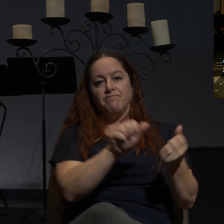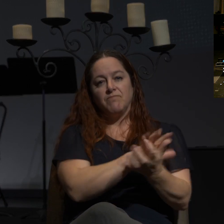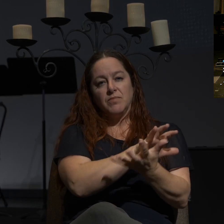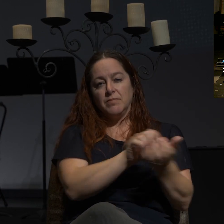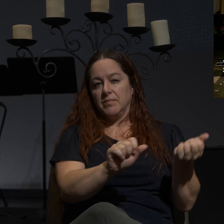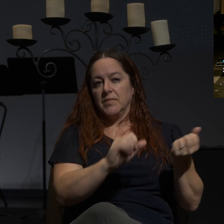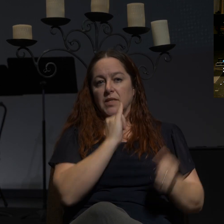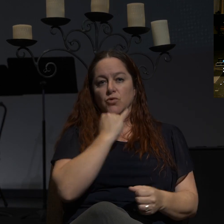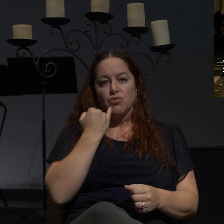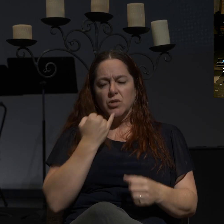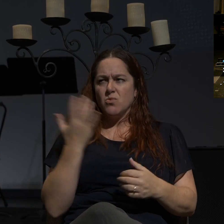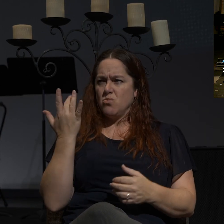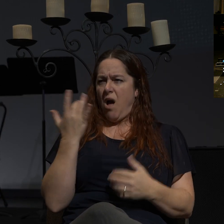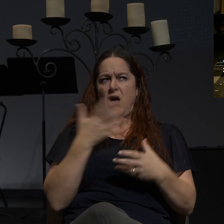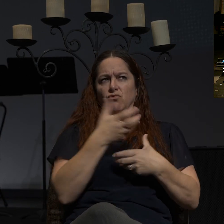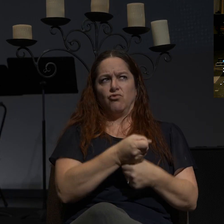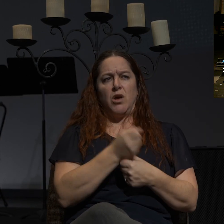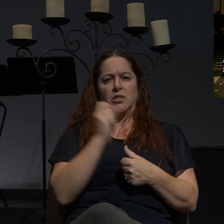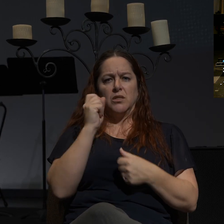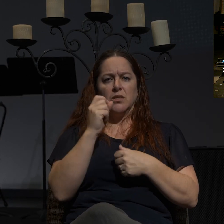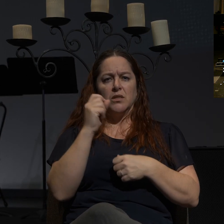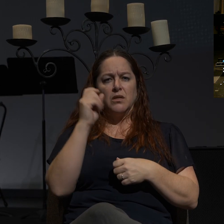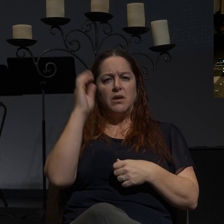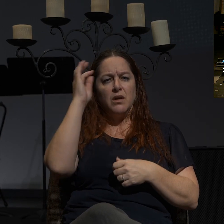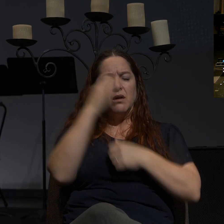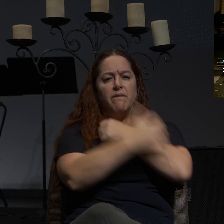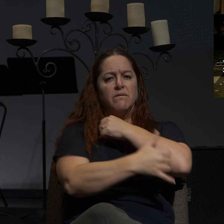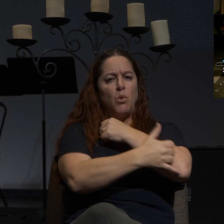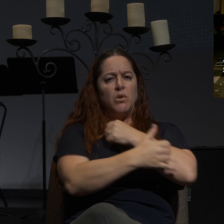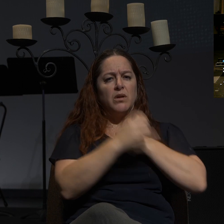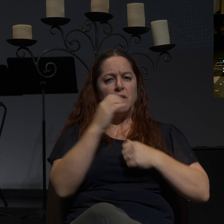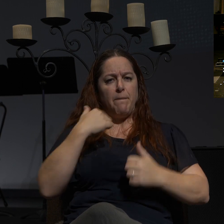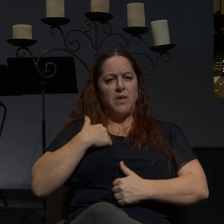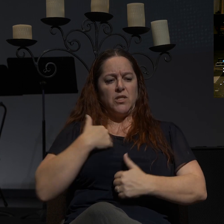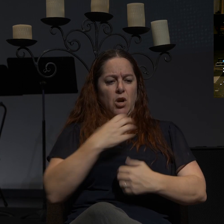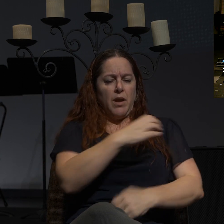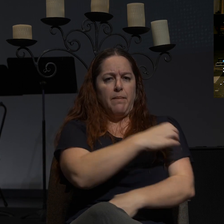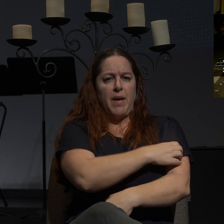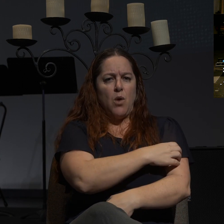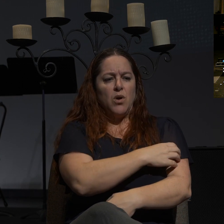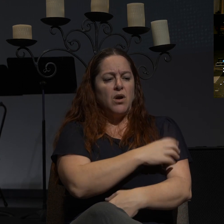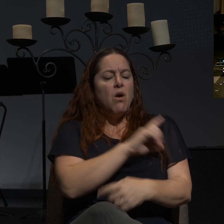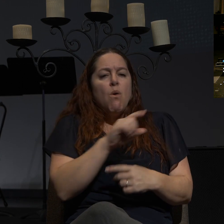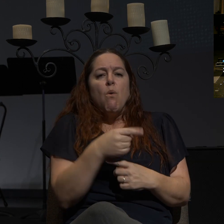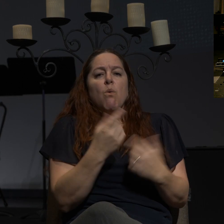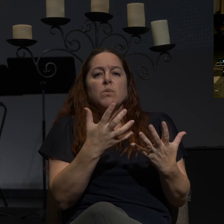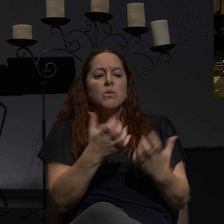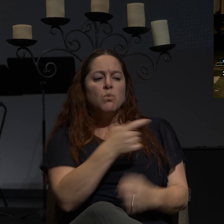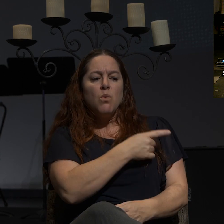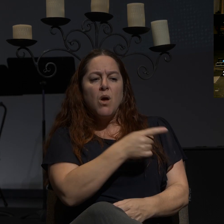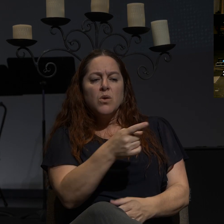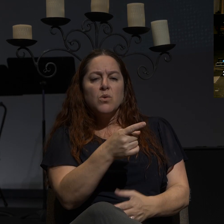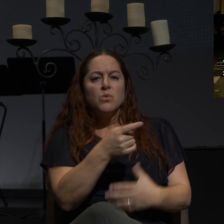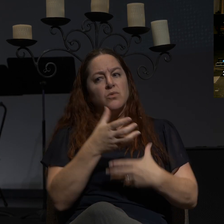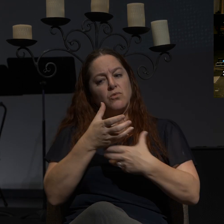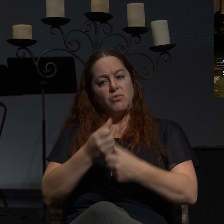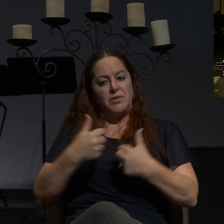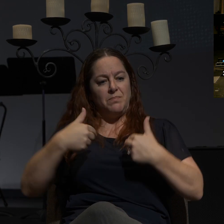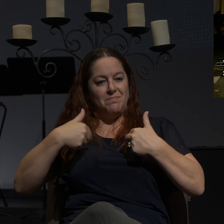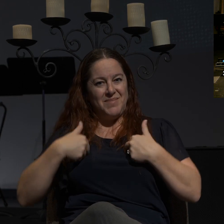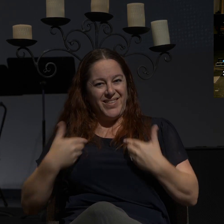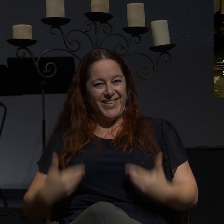Why trust on foreign military powers, God says, when all I want you to do, all God wants his people to do, is to trust